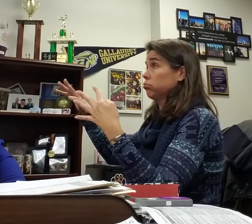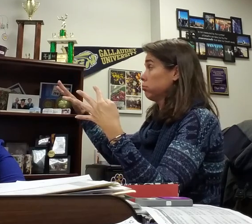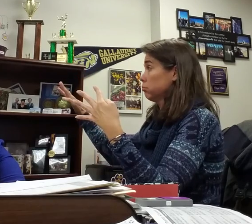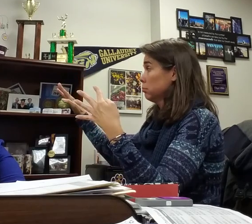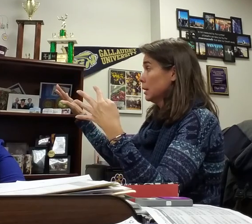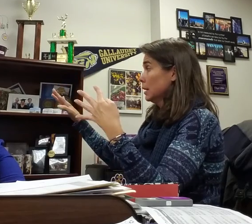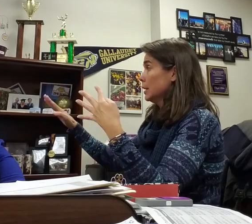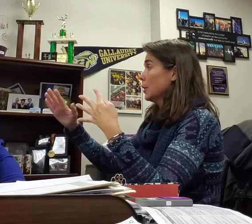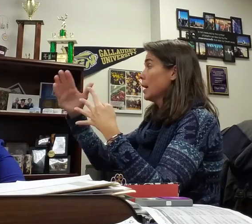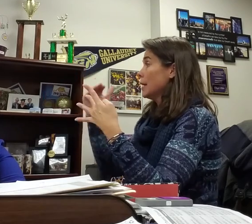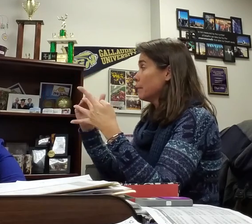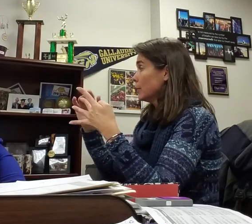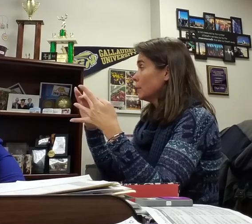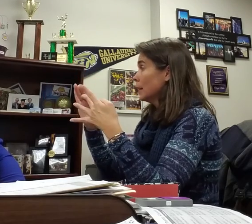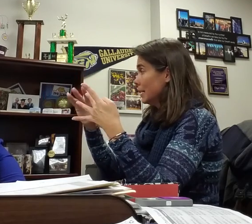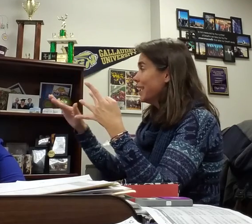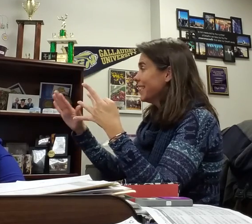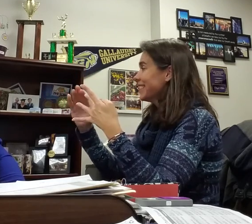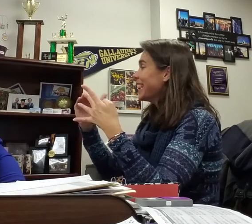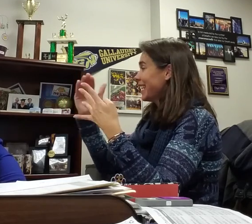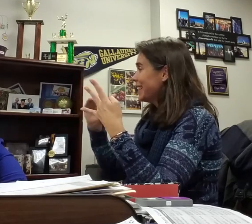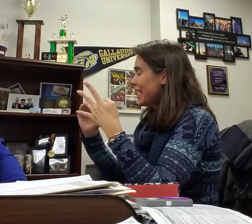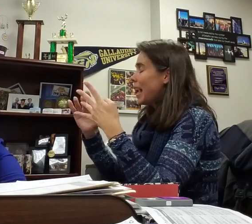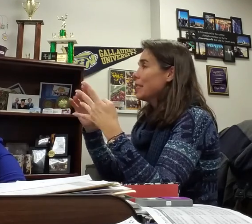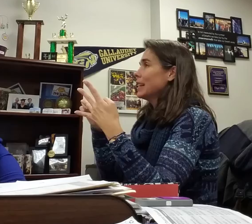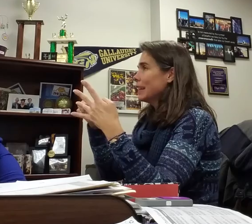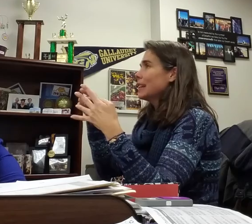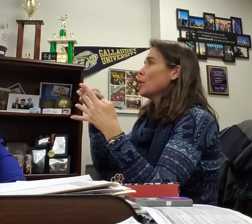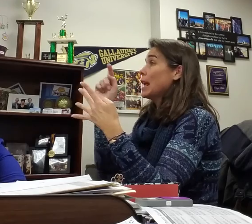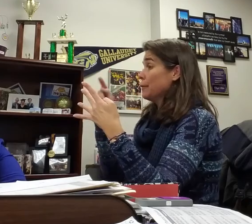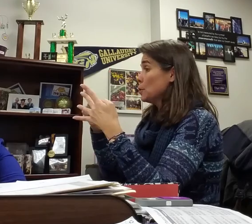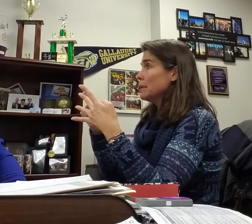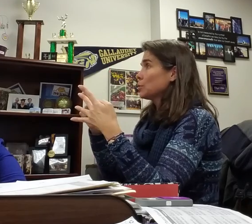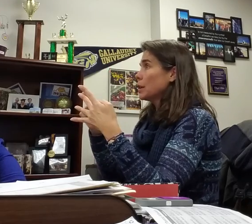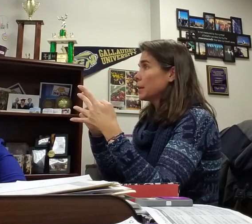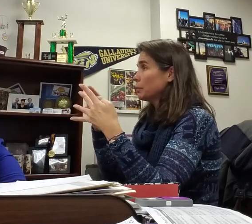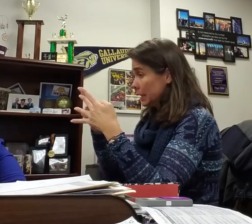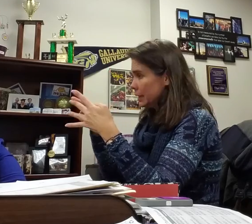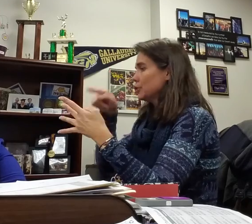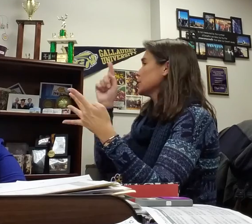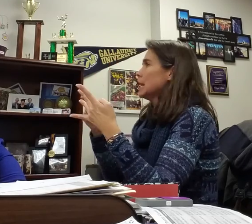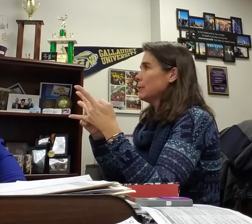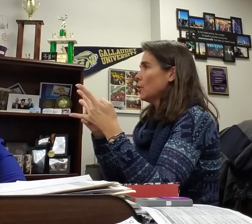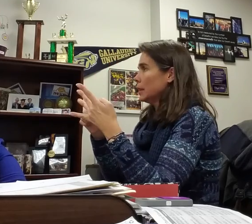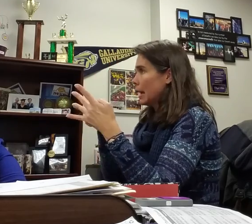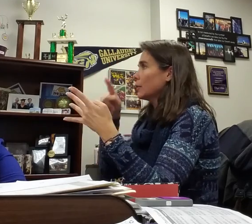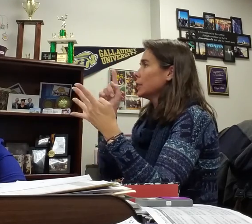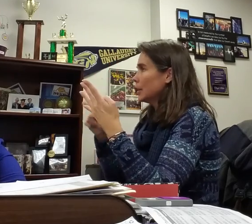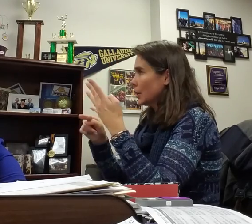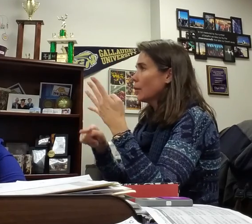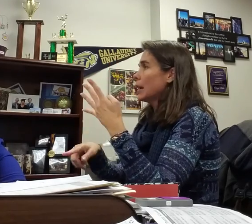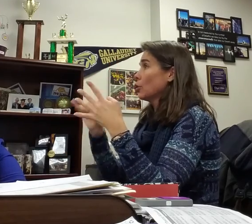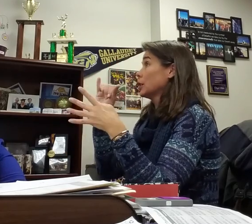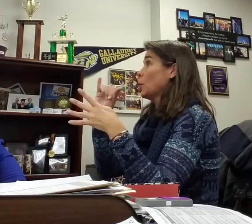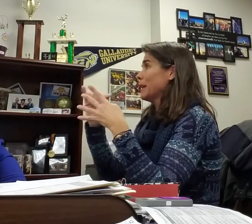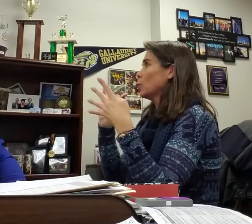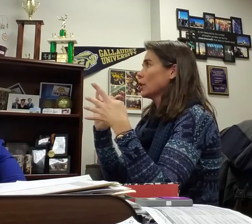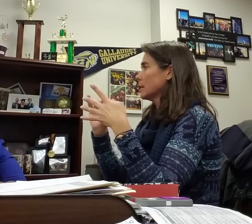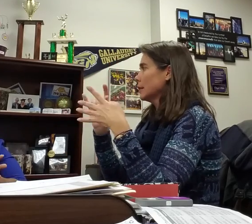brrr, and then I think I did. yeah. And then, and if you miss one completely, just keep going down, and or I no didn't big word. Just, it's a